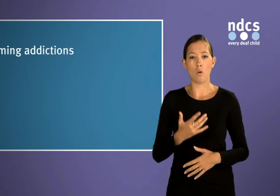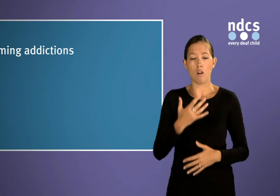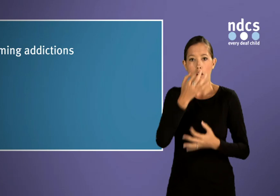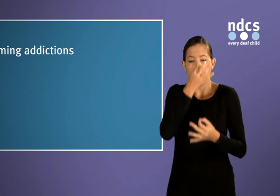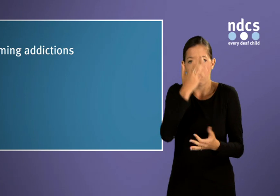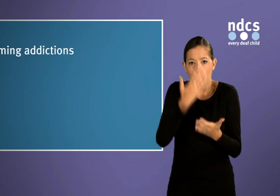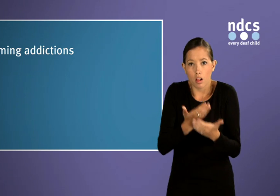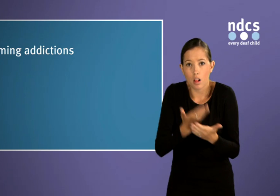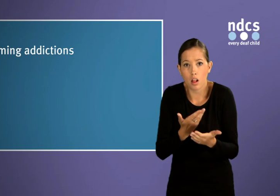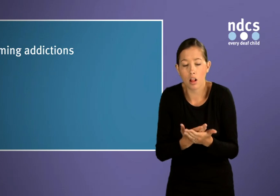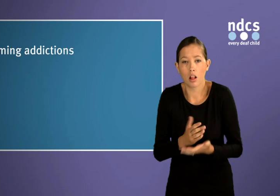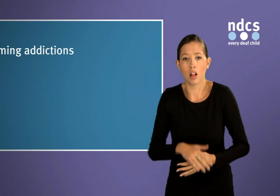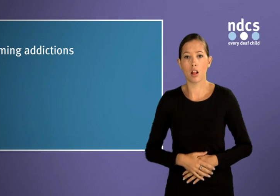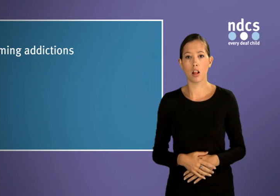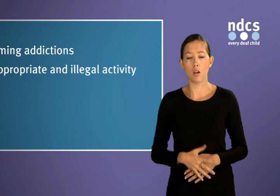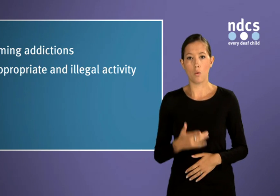forming addictions,